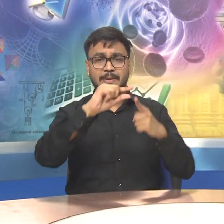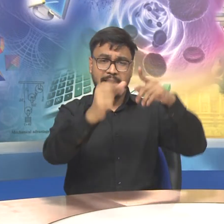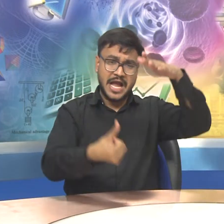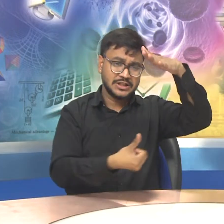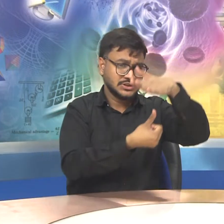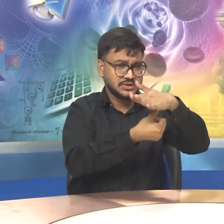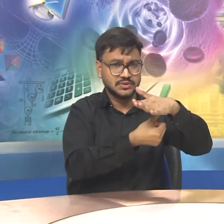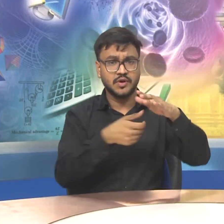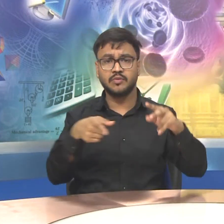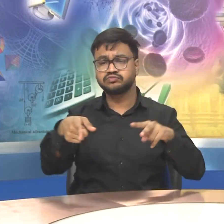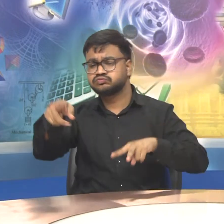C,